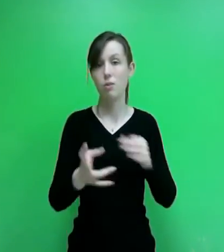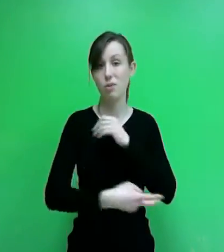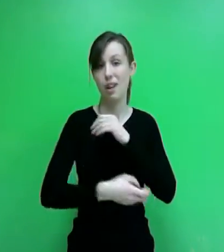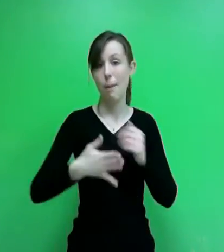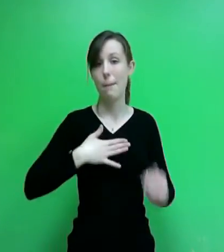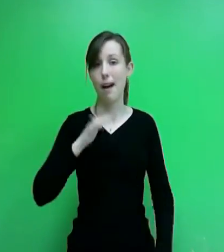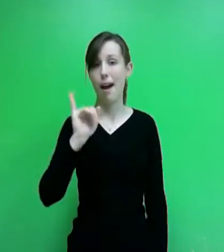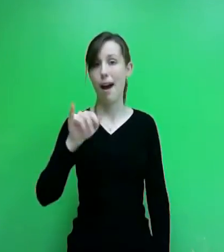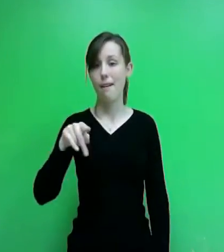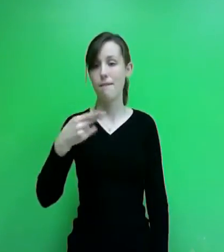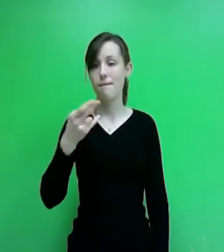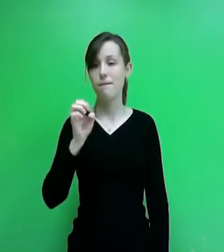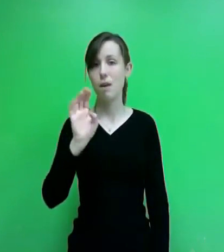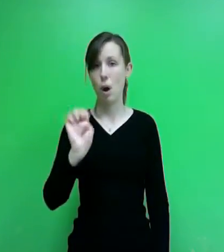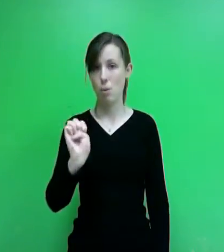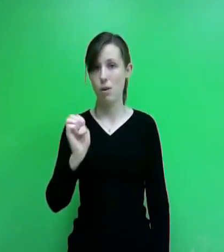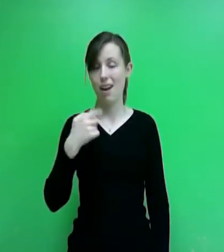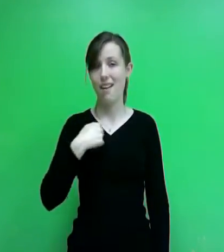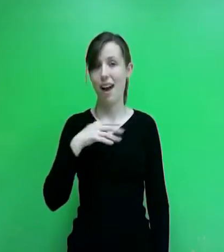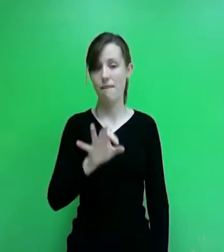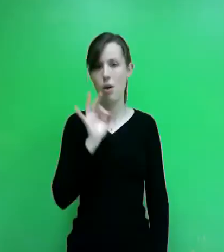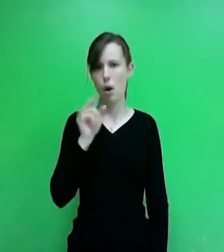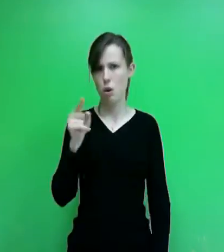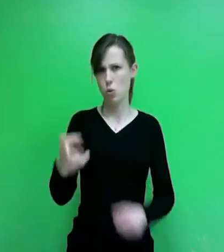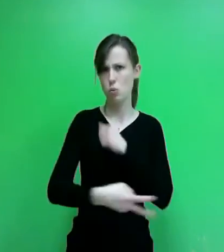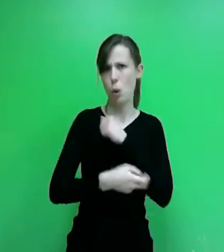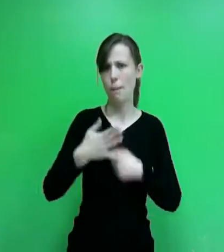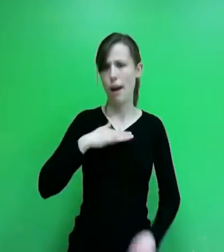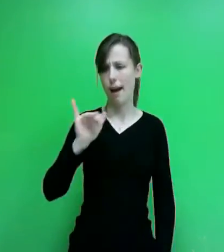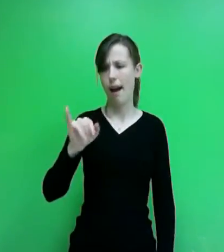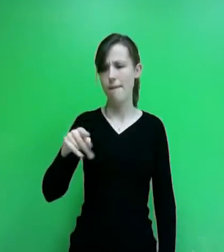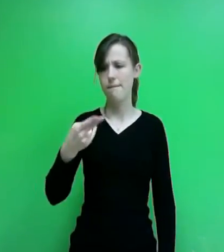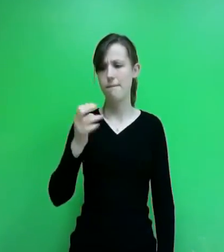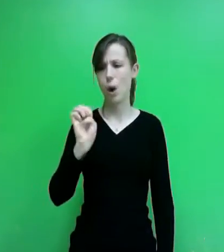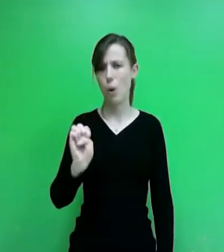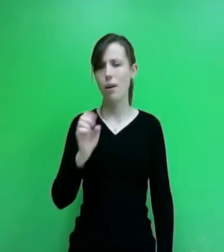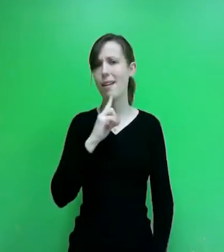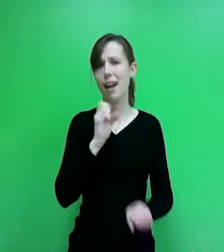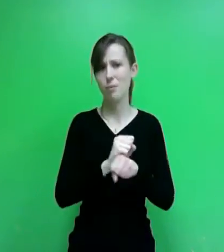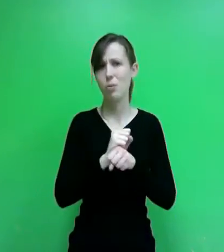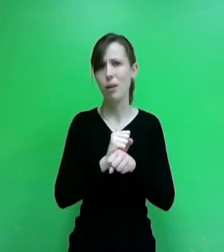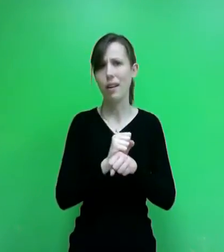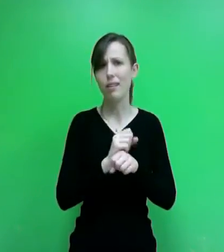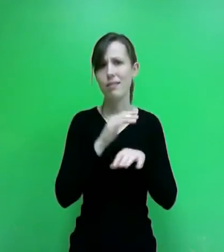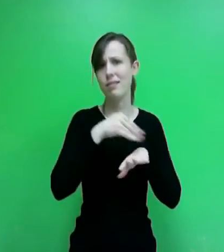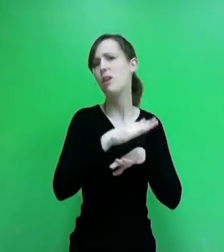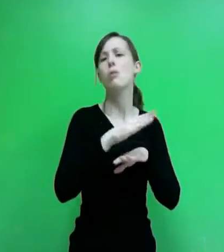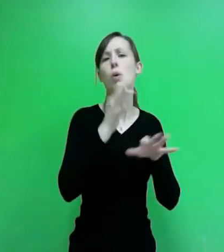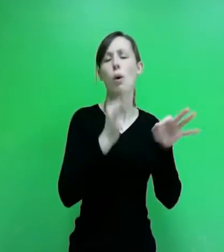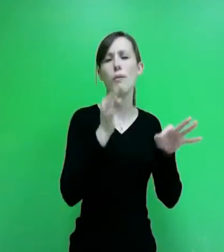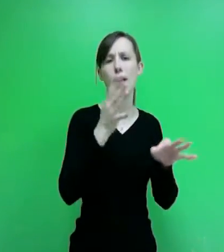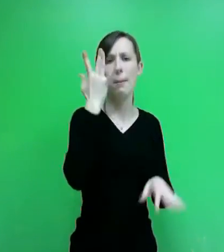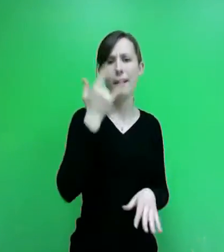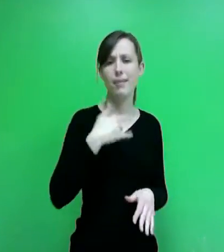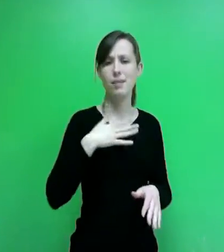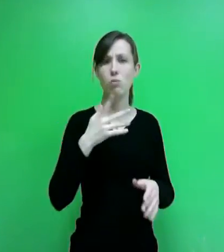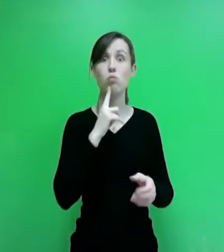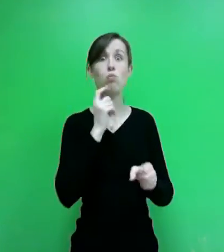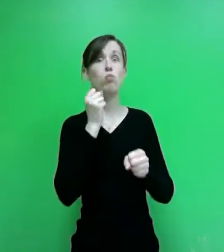iPhone, and I found out that you stole my iPhone, I can absolutely take you to court for that because, trust me, my iPhone costs considerably